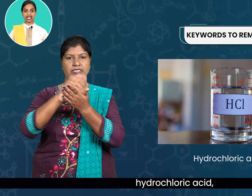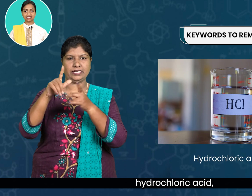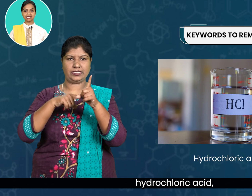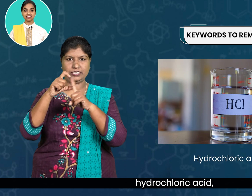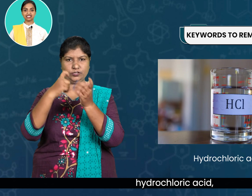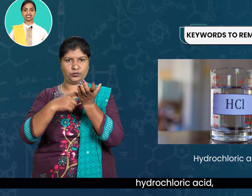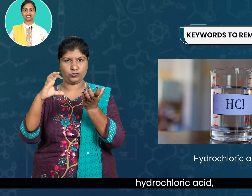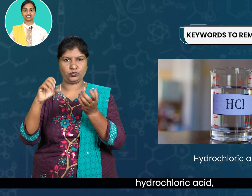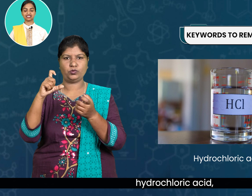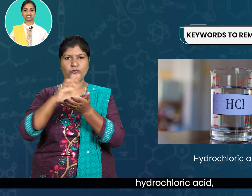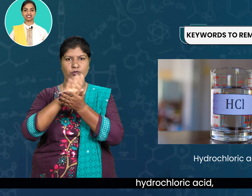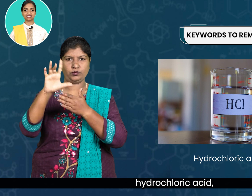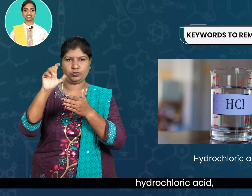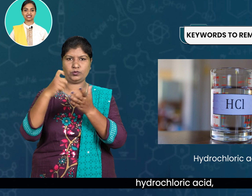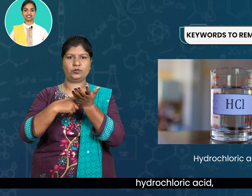hydrochloric acid,